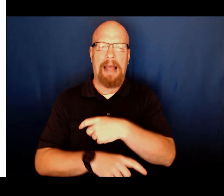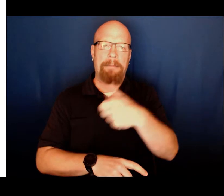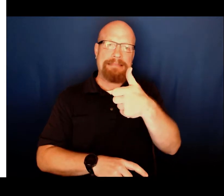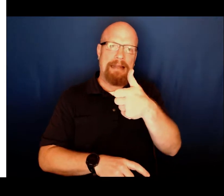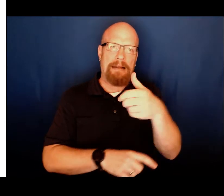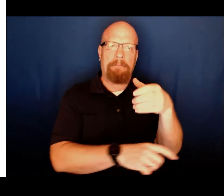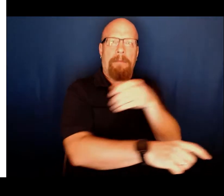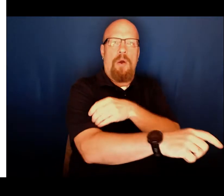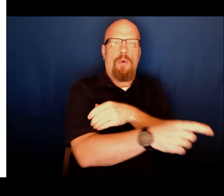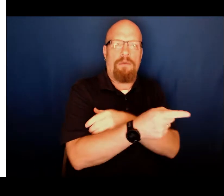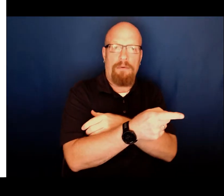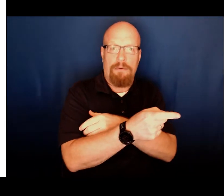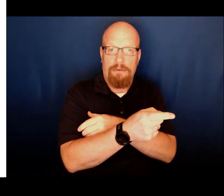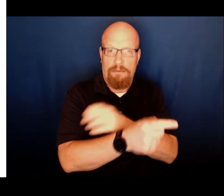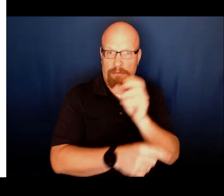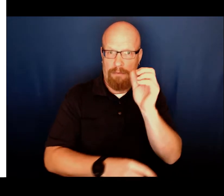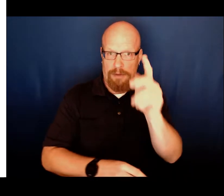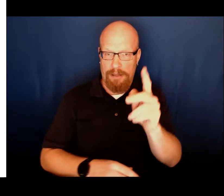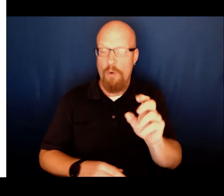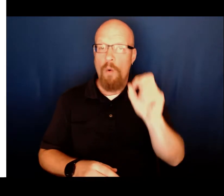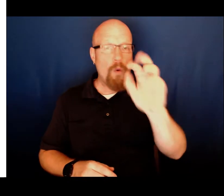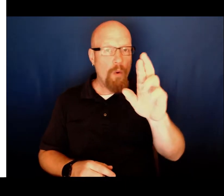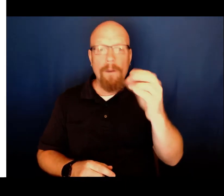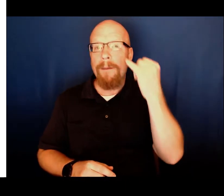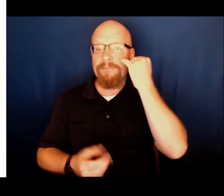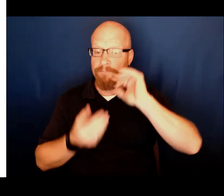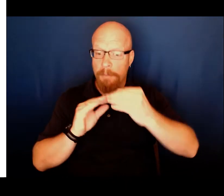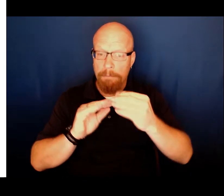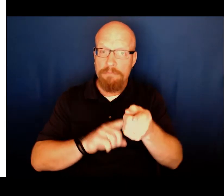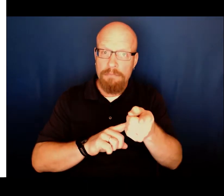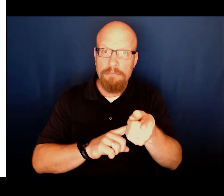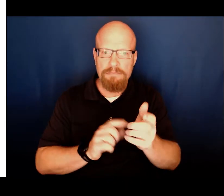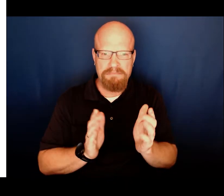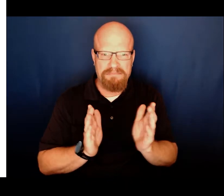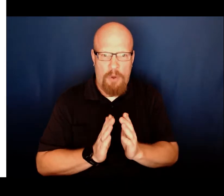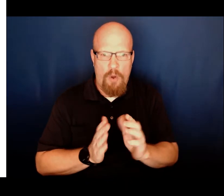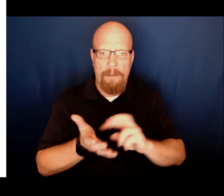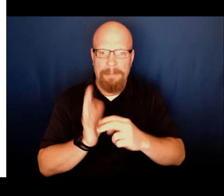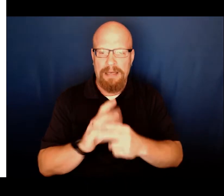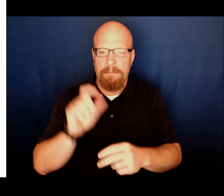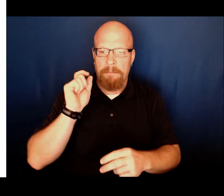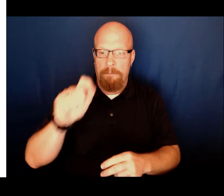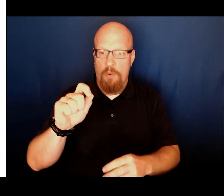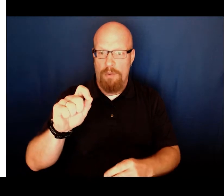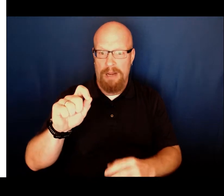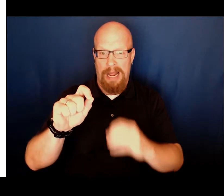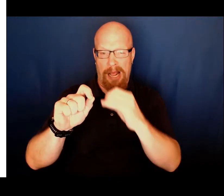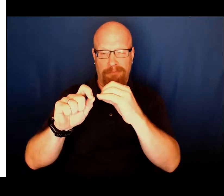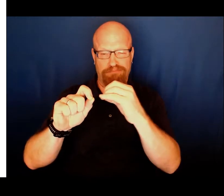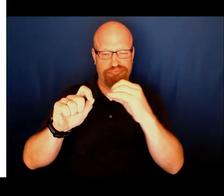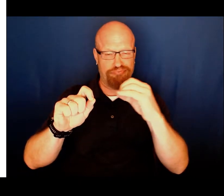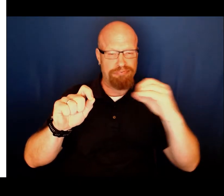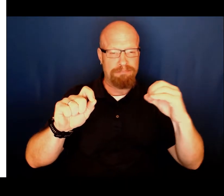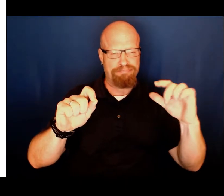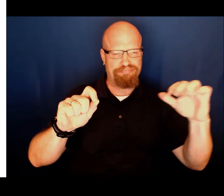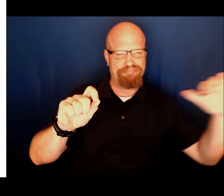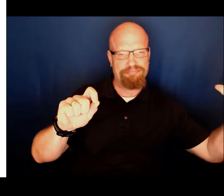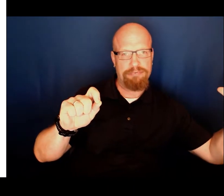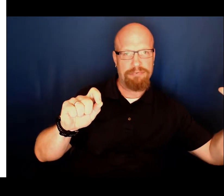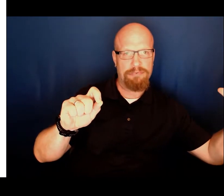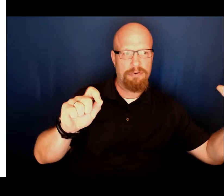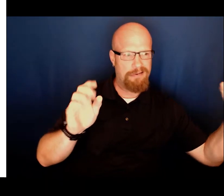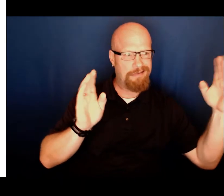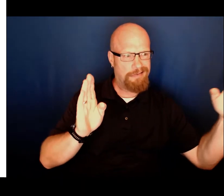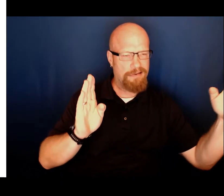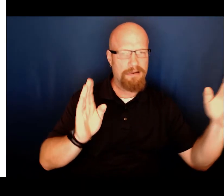3.7 times 10 to a certain power. Or if the number is incredibly small, meaning you have a decimal point and a bunch of zeros and